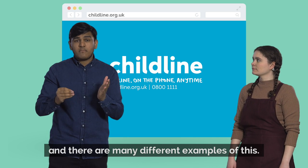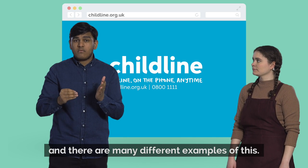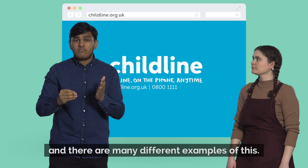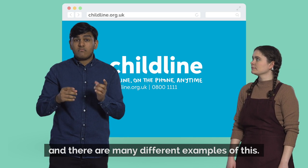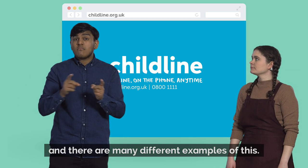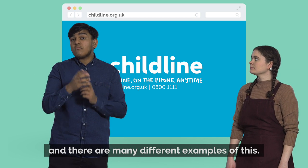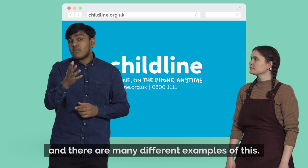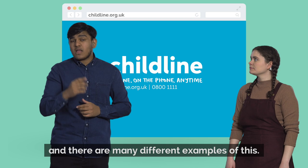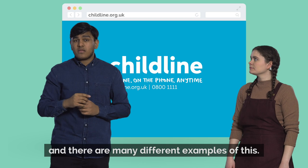of this.